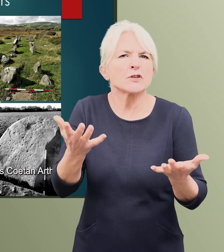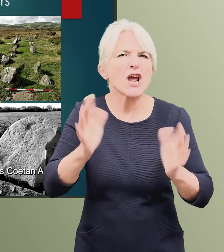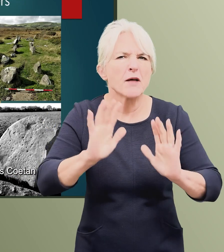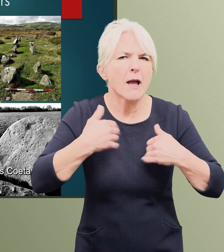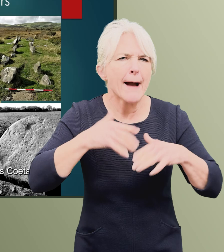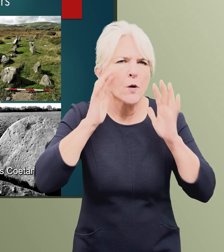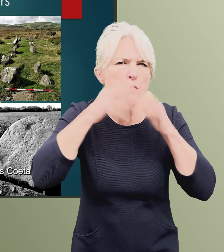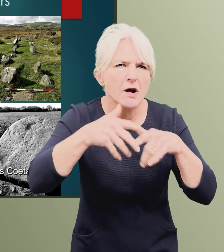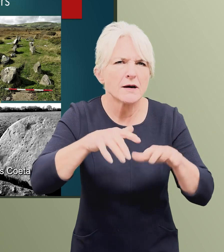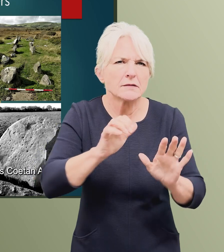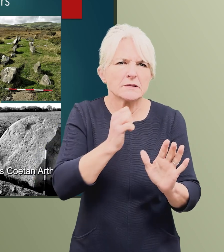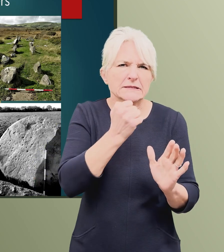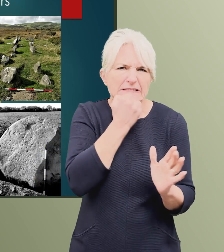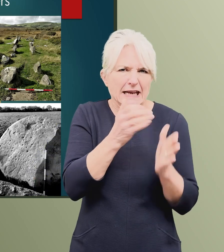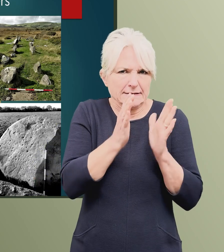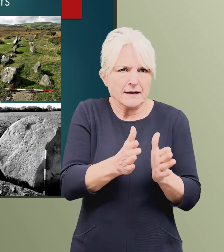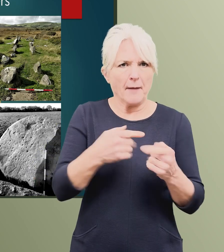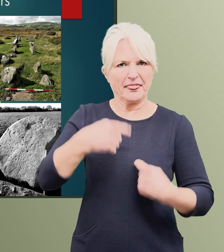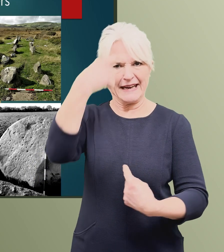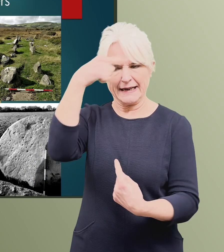is Coton Arthur, which is in Newport.